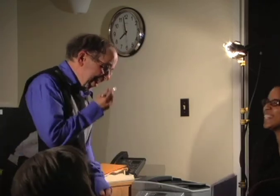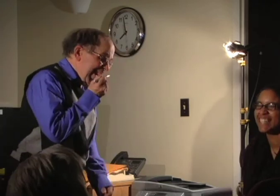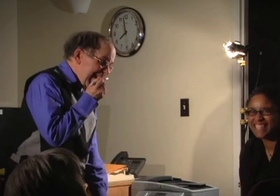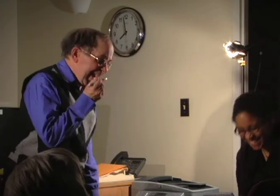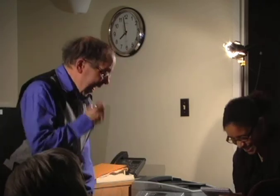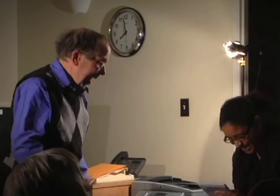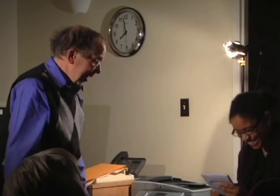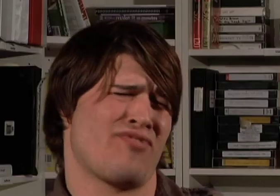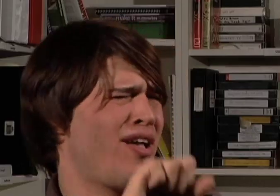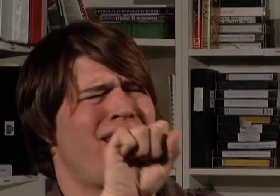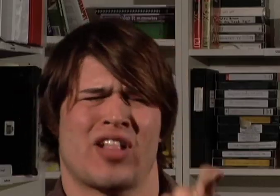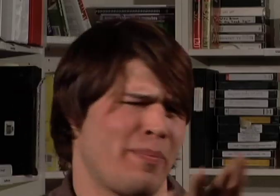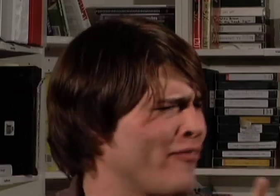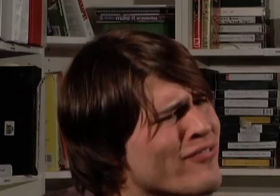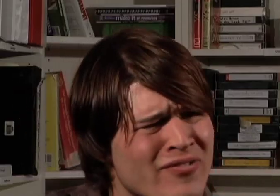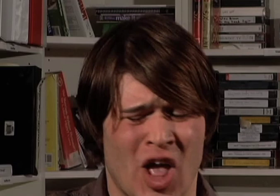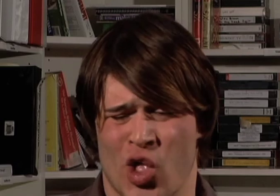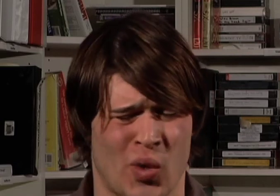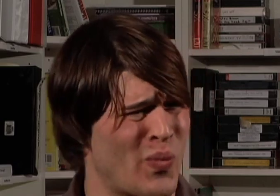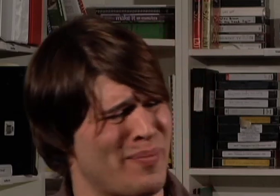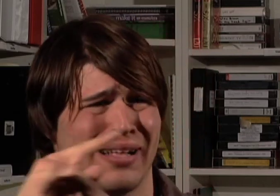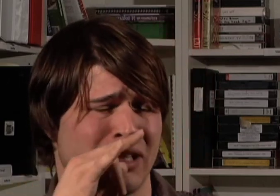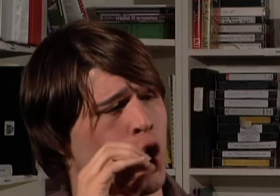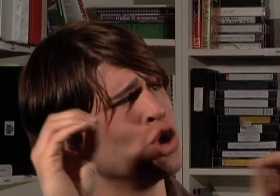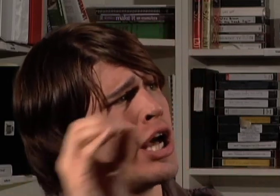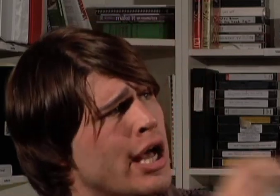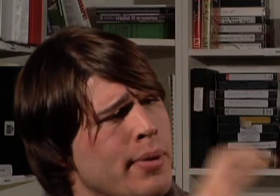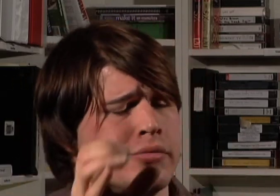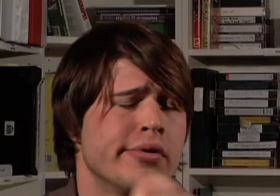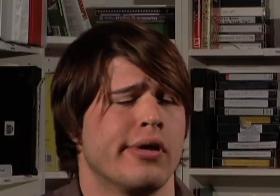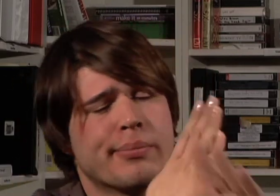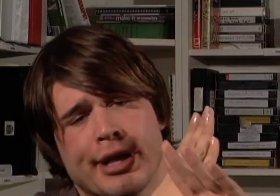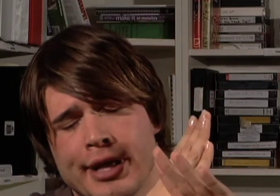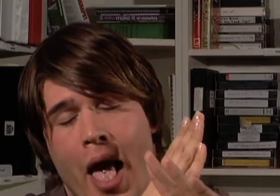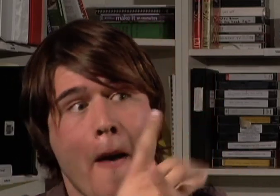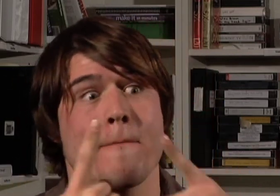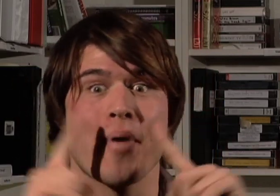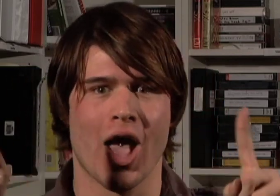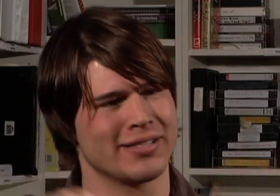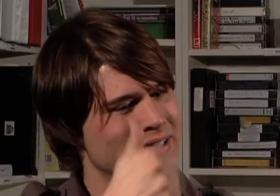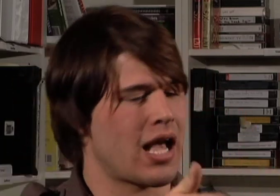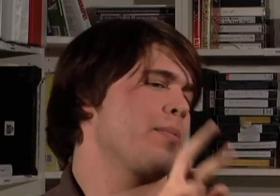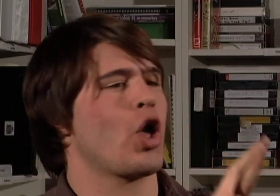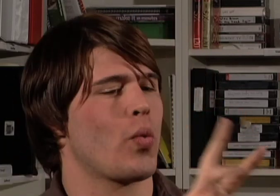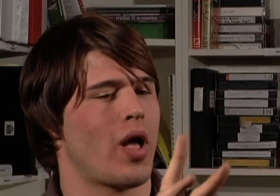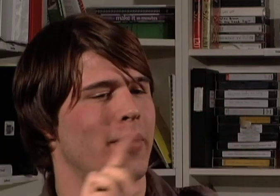him. And I mean, I love going to the movies. Like, as a kid, I used to go to movies. It was always a barrier because they didn't have closed